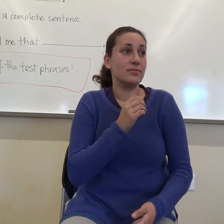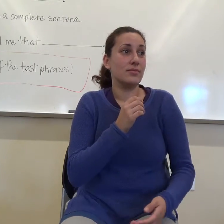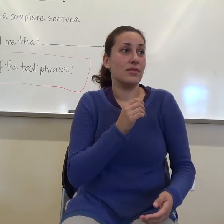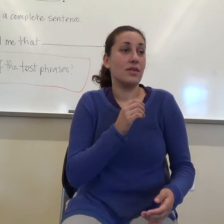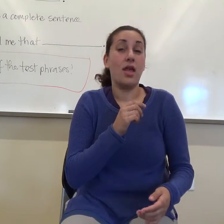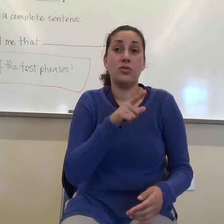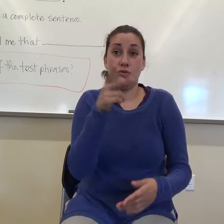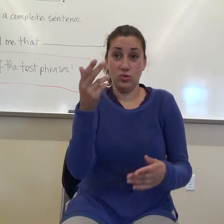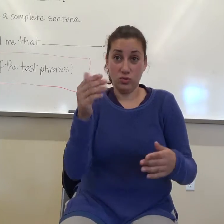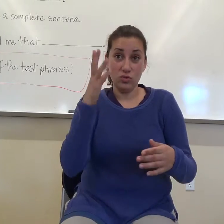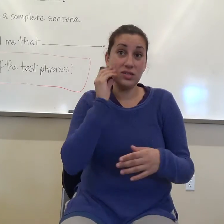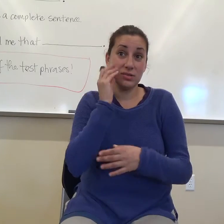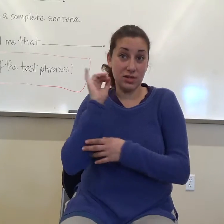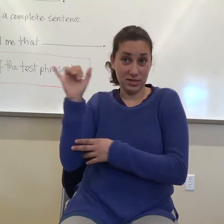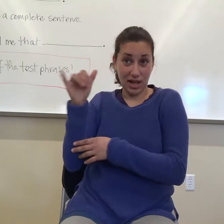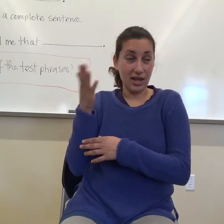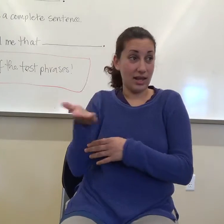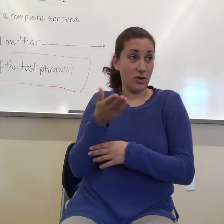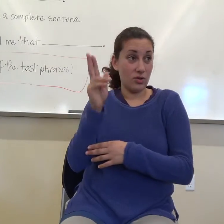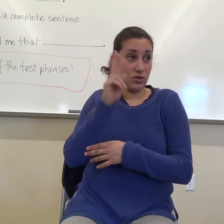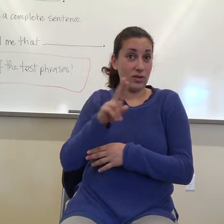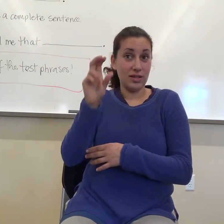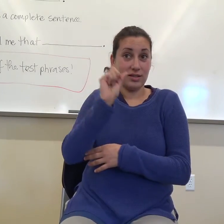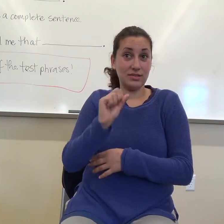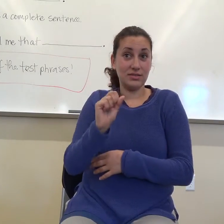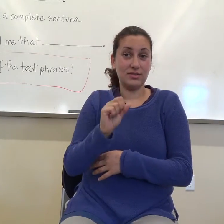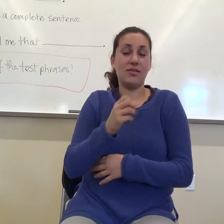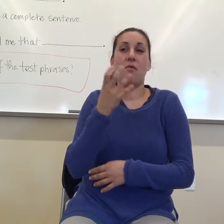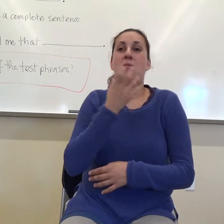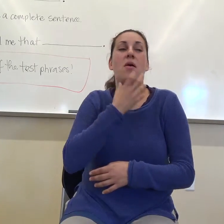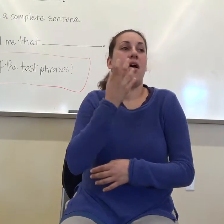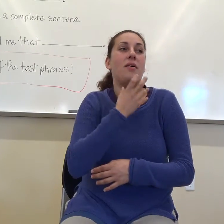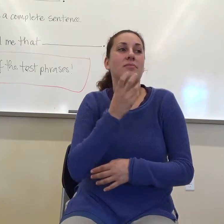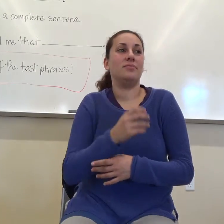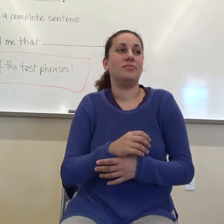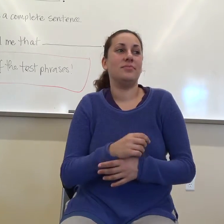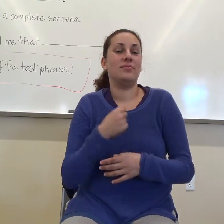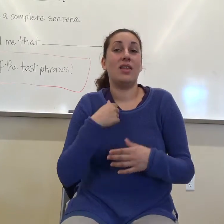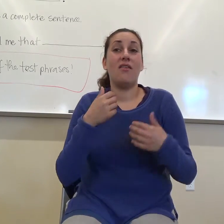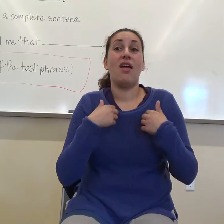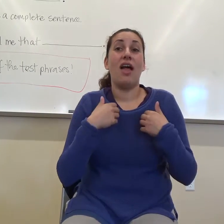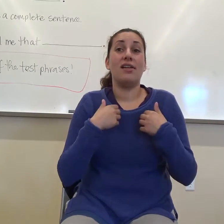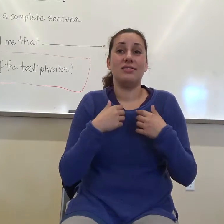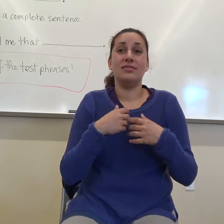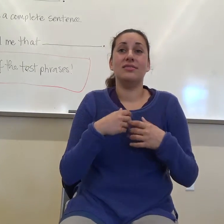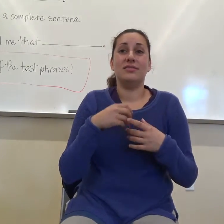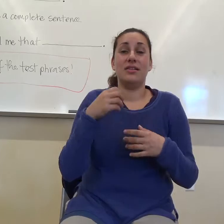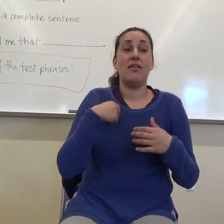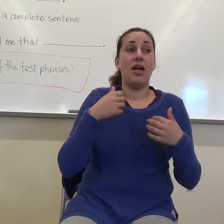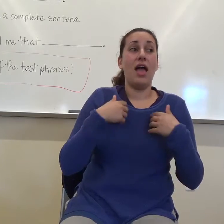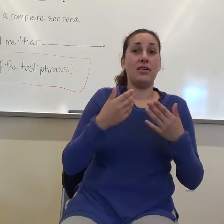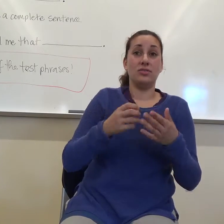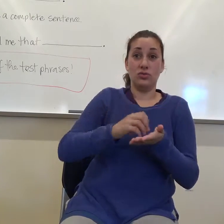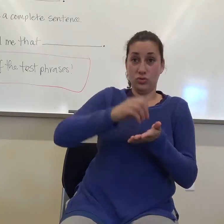States. I've had an amazing number of younger students say yes, they have still had that. I thought it was